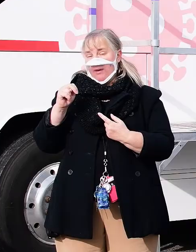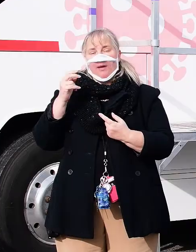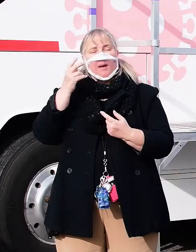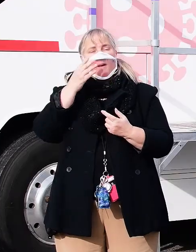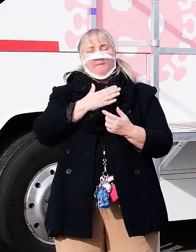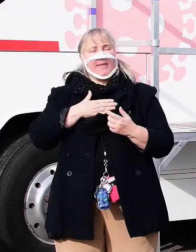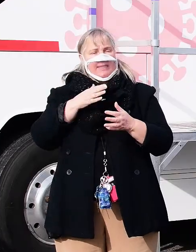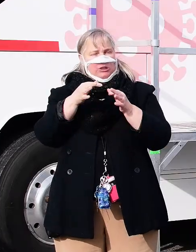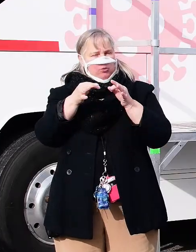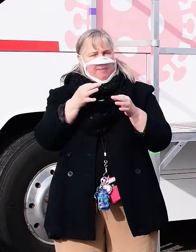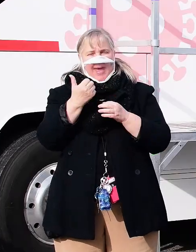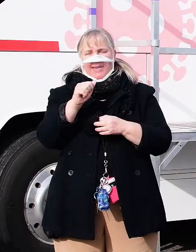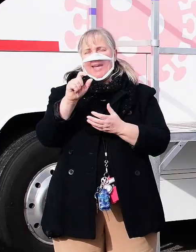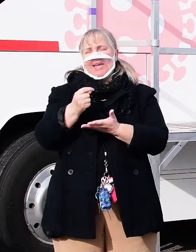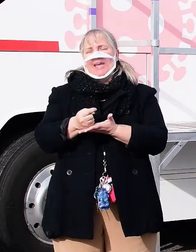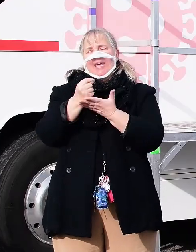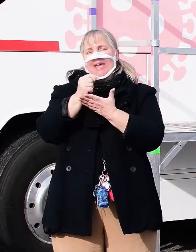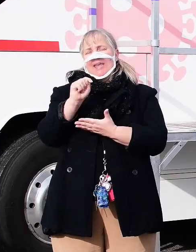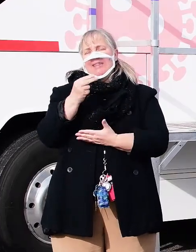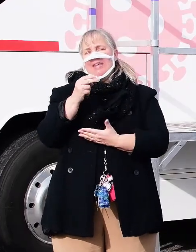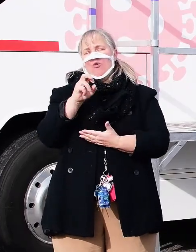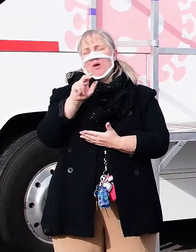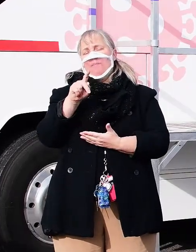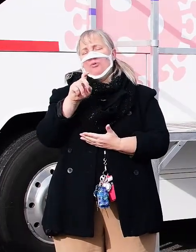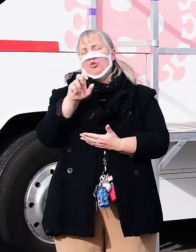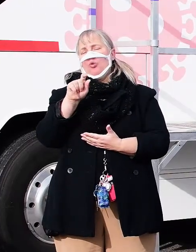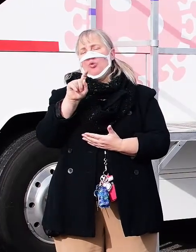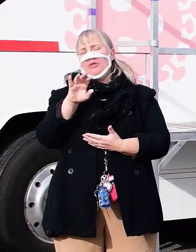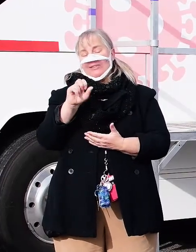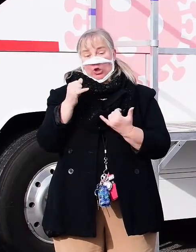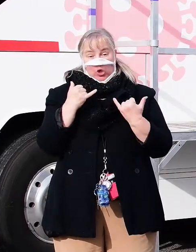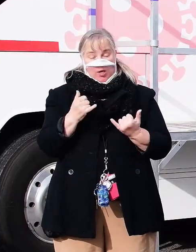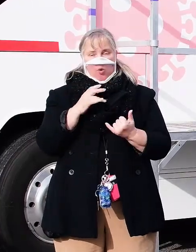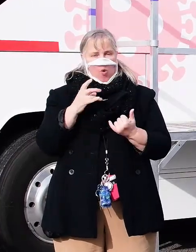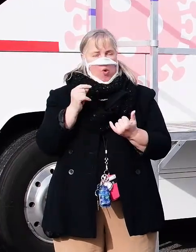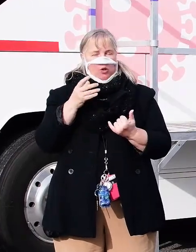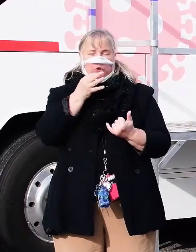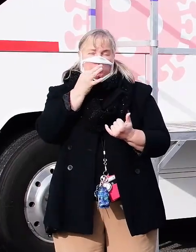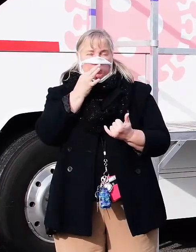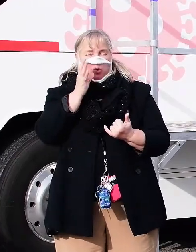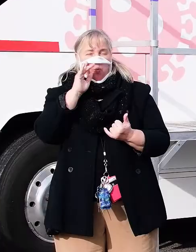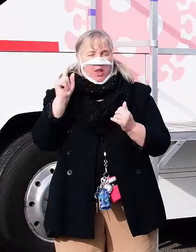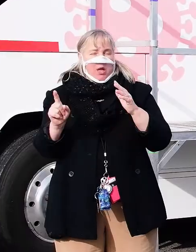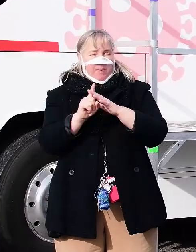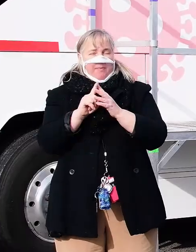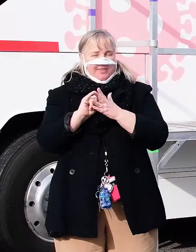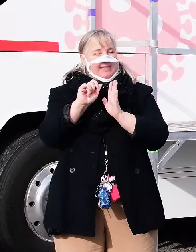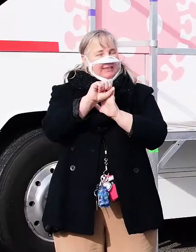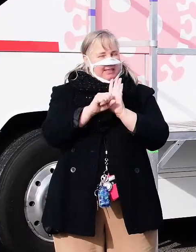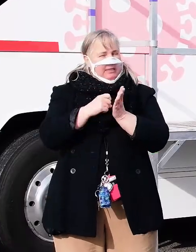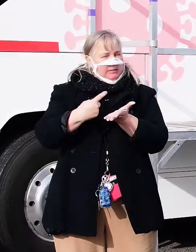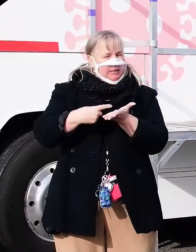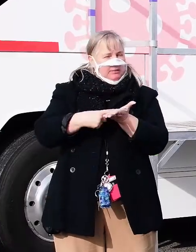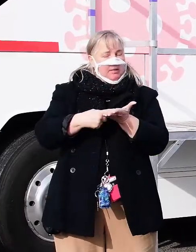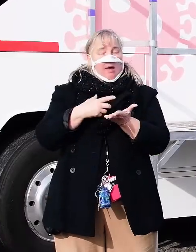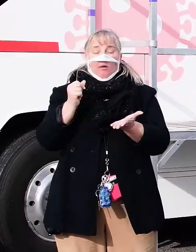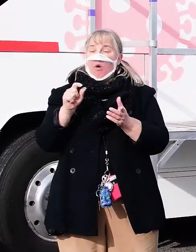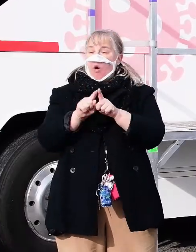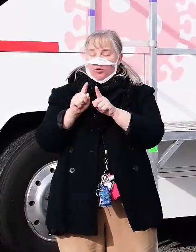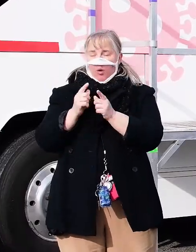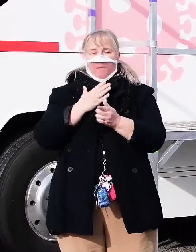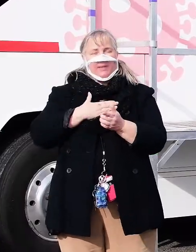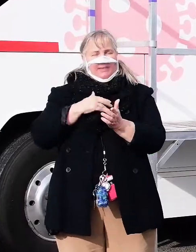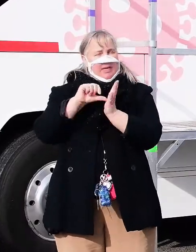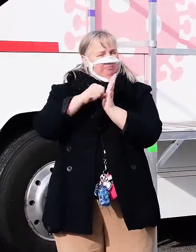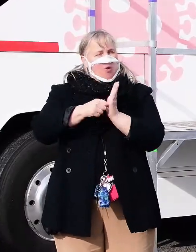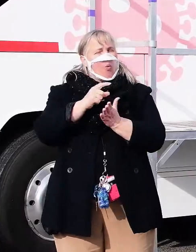any therapeutics that may be current or on the horizon that the state may have talked about, and please also emphasize what